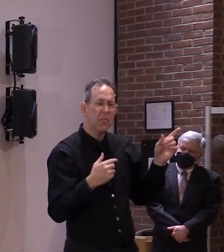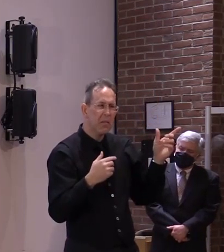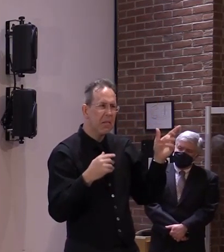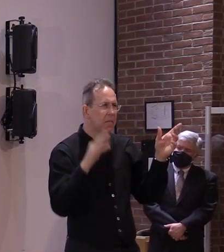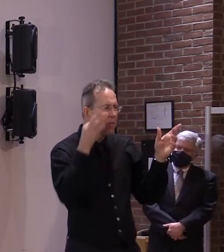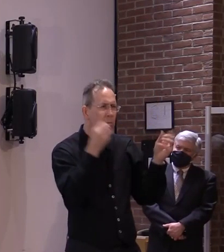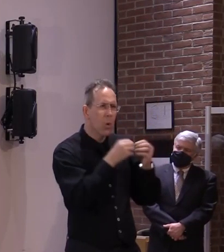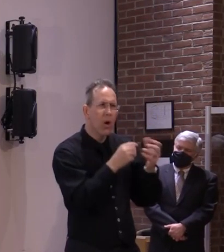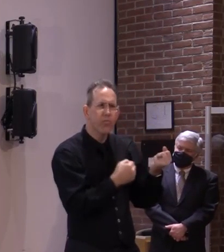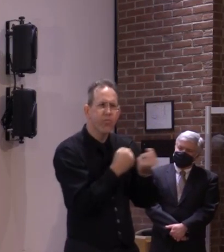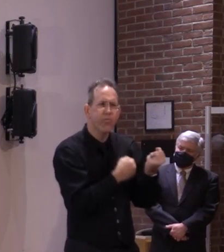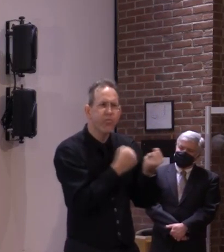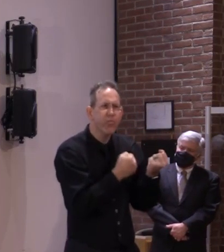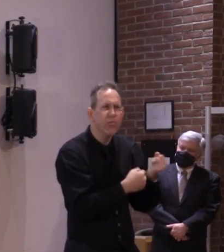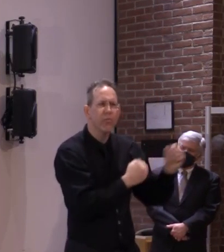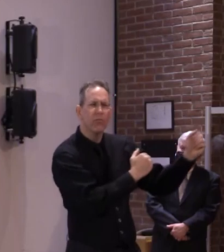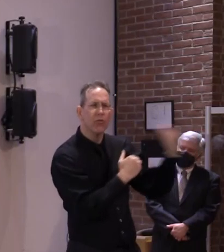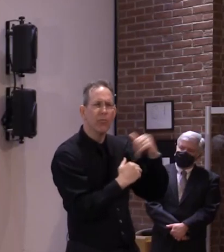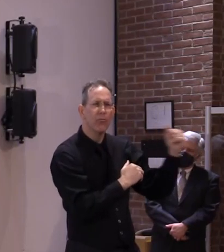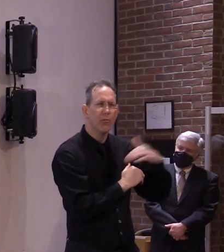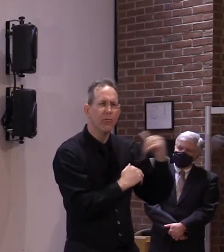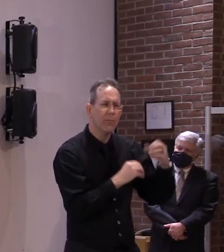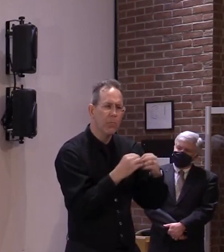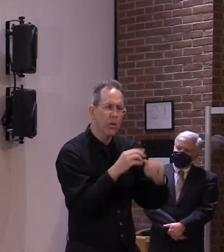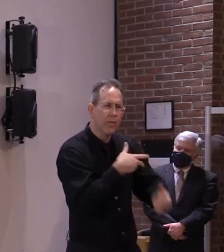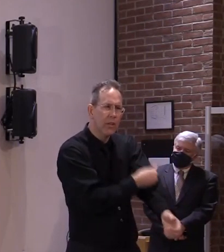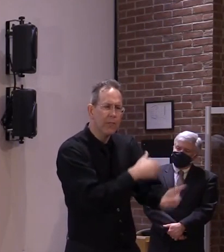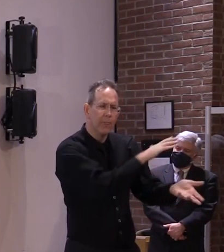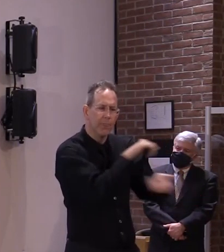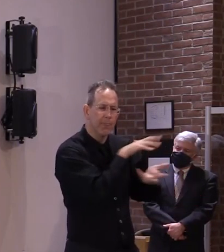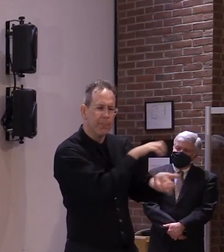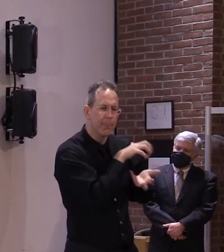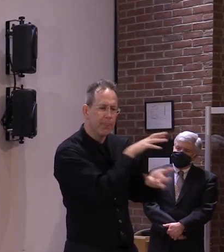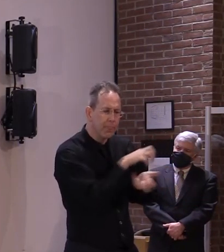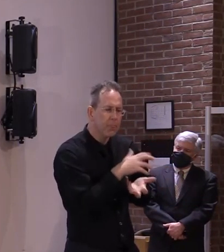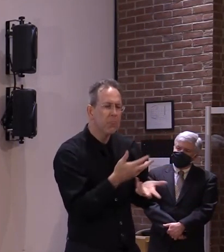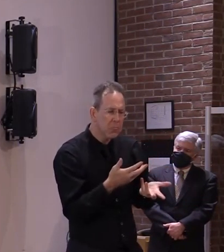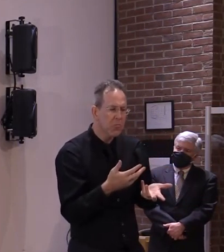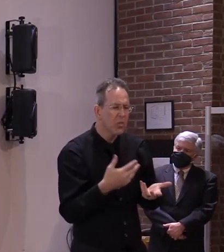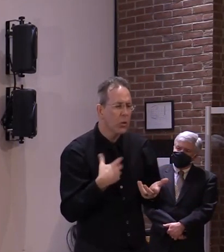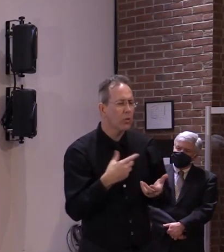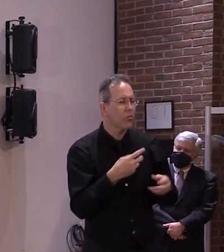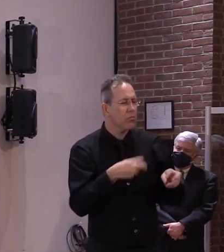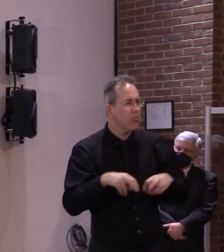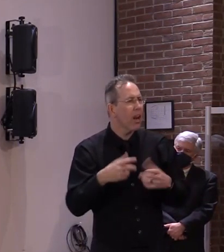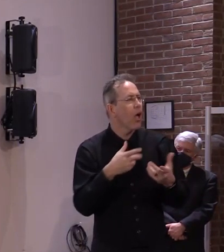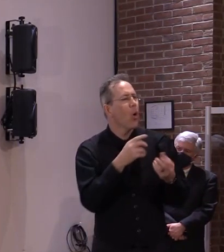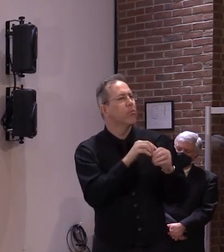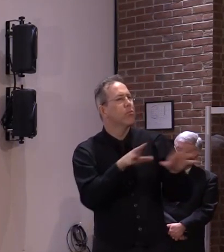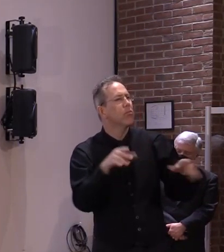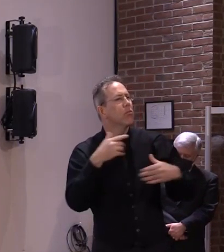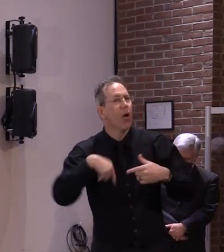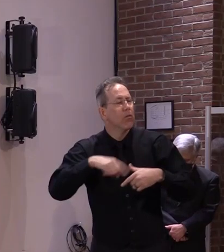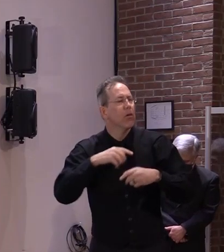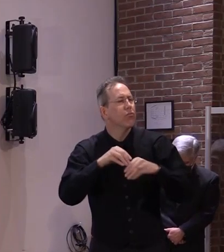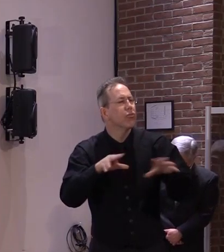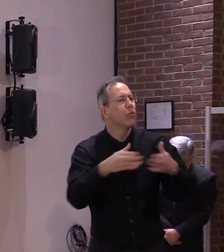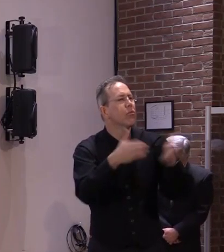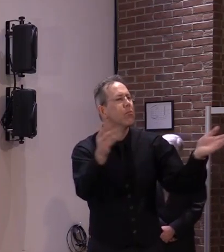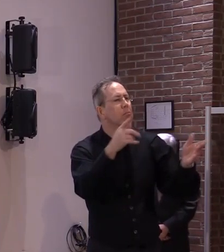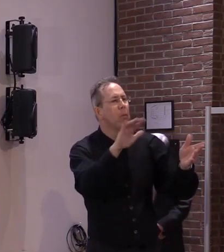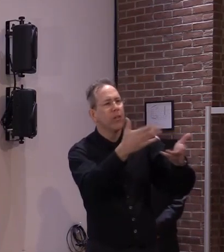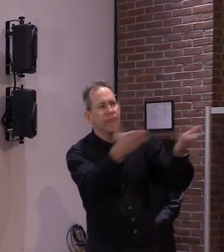population. In the meantime, I want to, as always, I encourage Vermonters to not let up, meaning follow the health